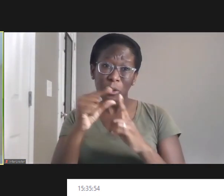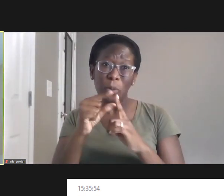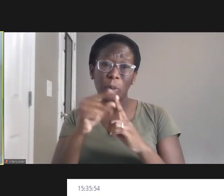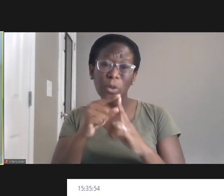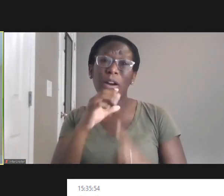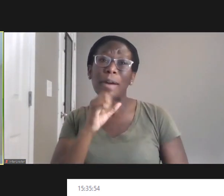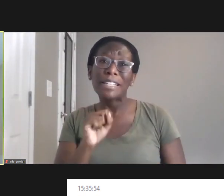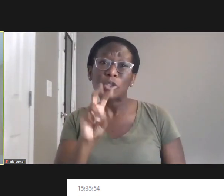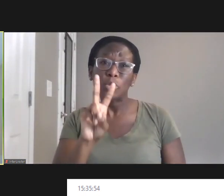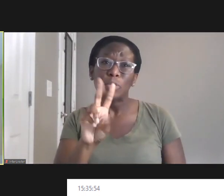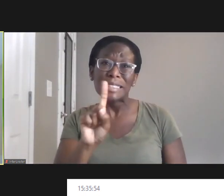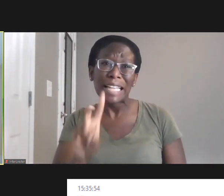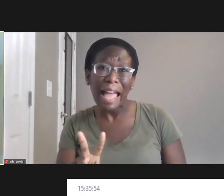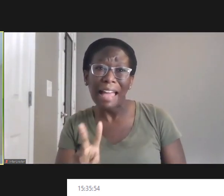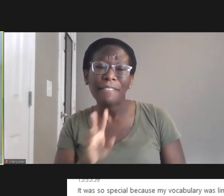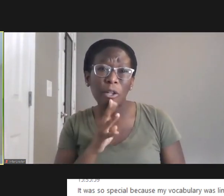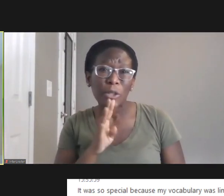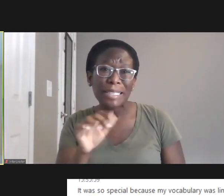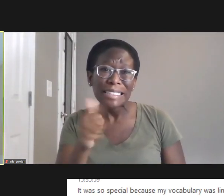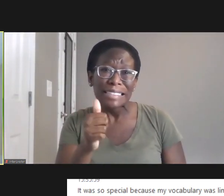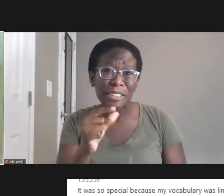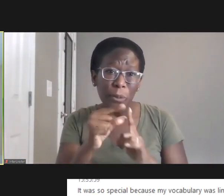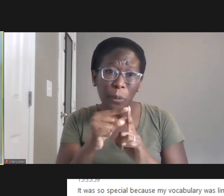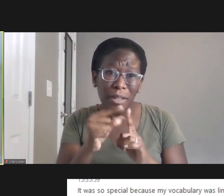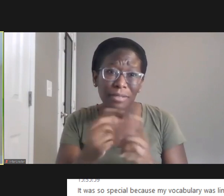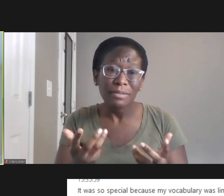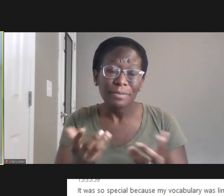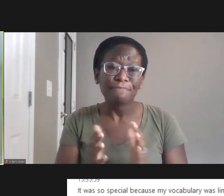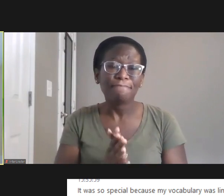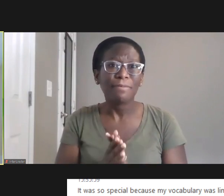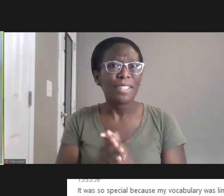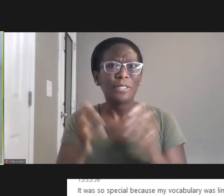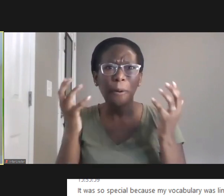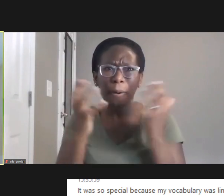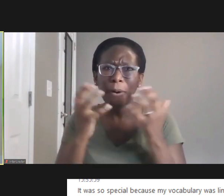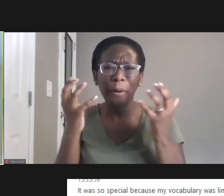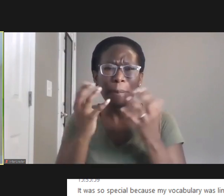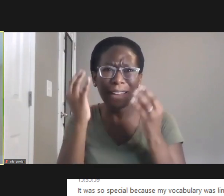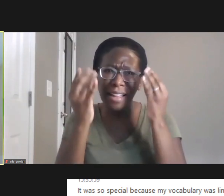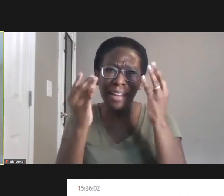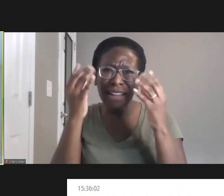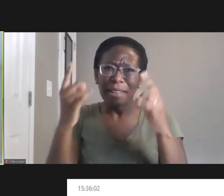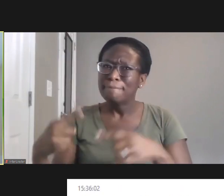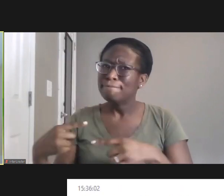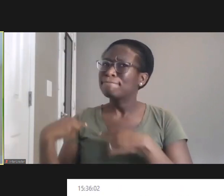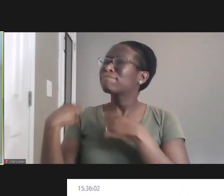2.5. It was so amazing to think about how far I had come at that point.